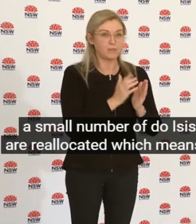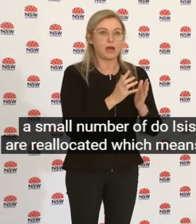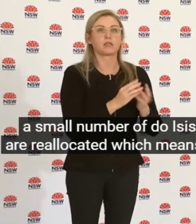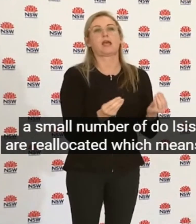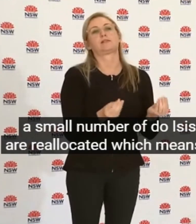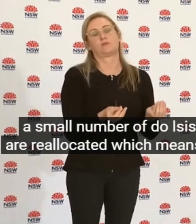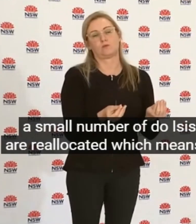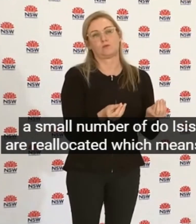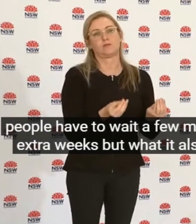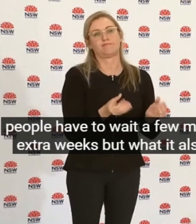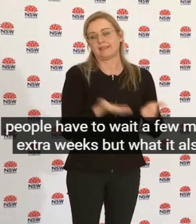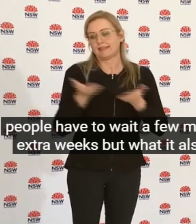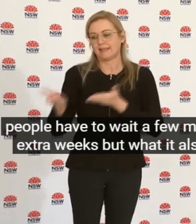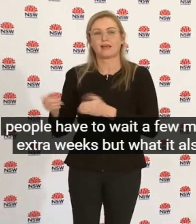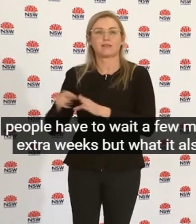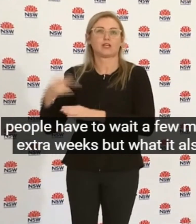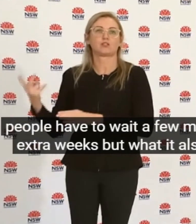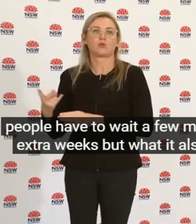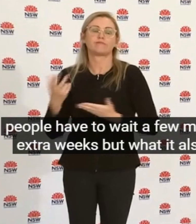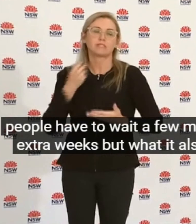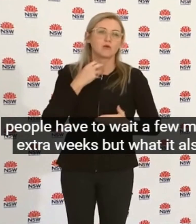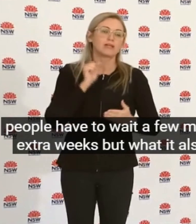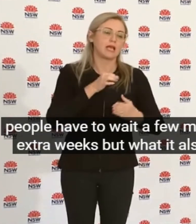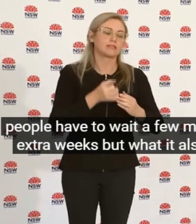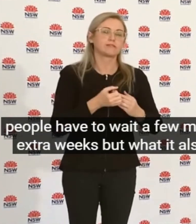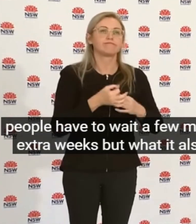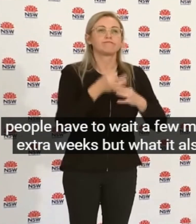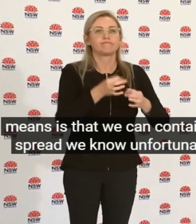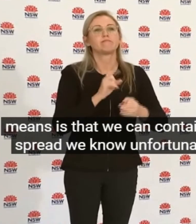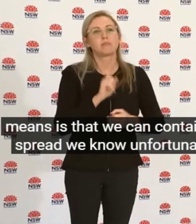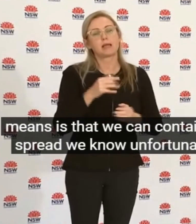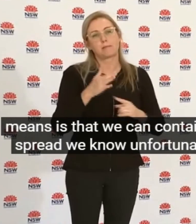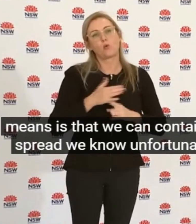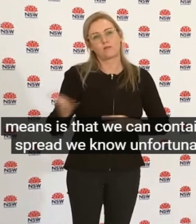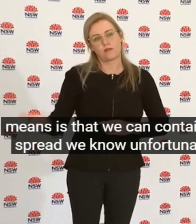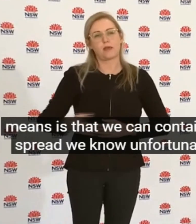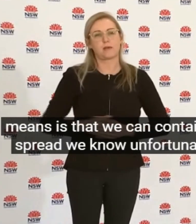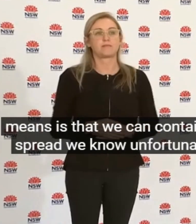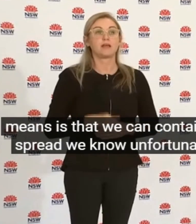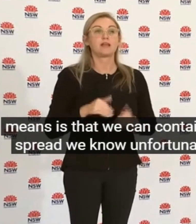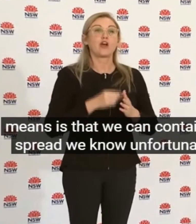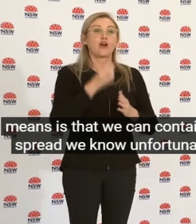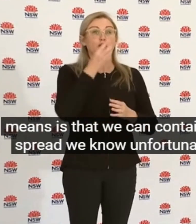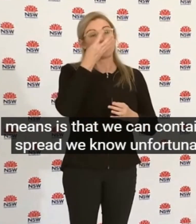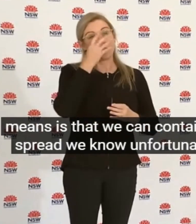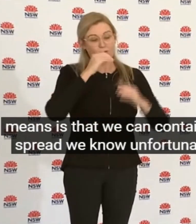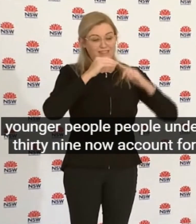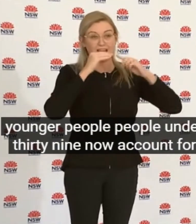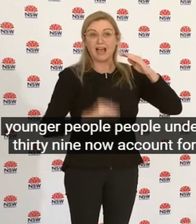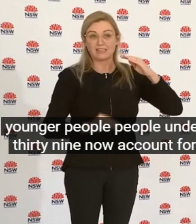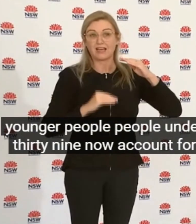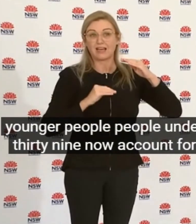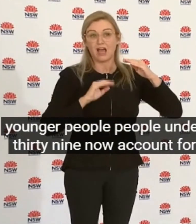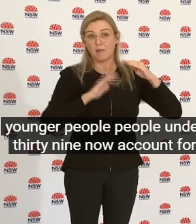the spread. We know, unfortunately, younger people, people under 39 now account for about 60% of cases in New South